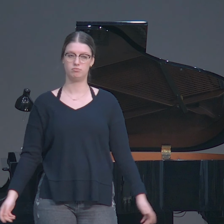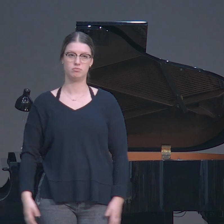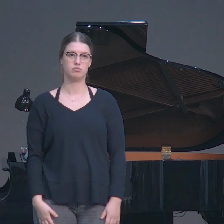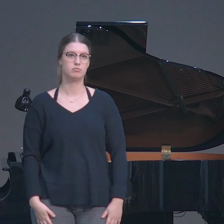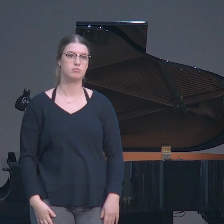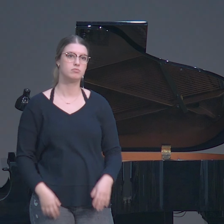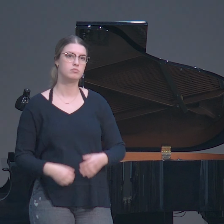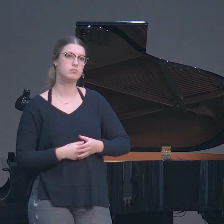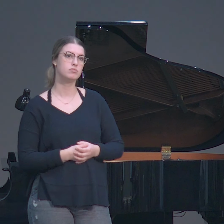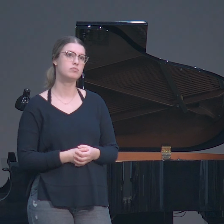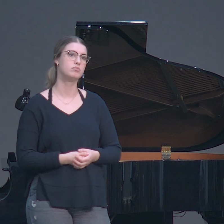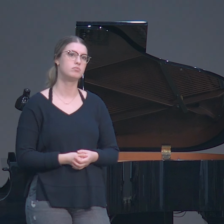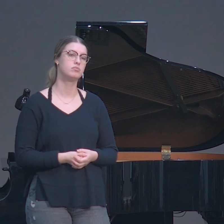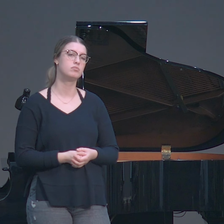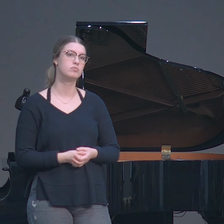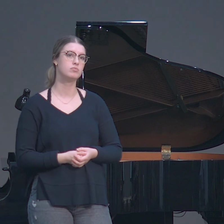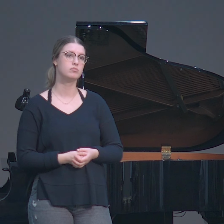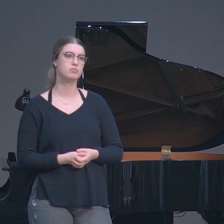Death.